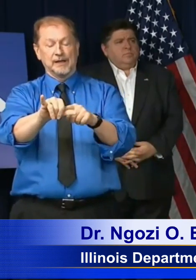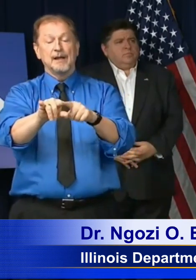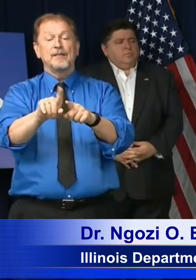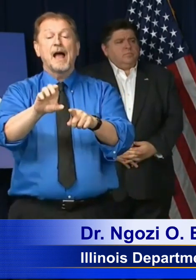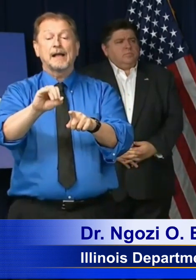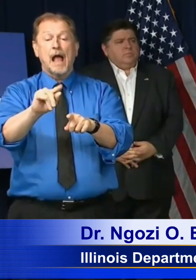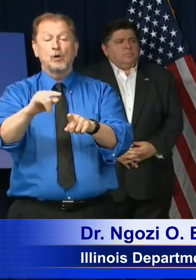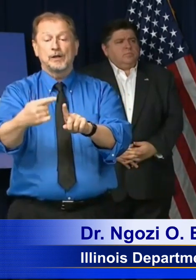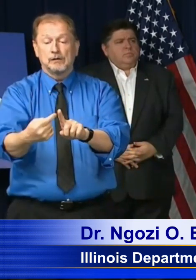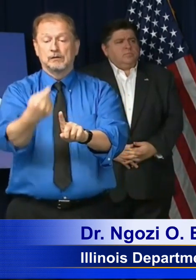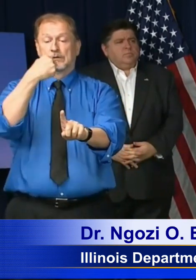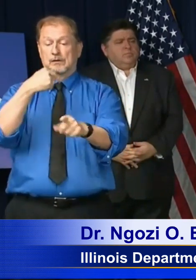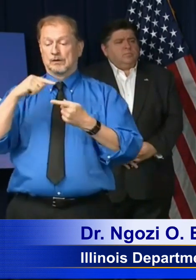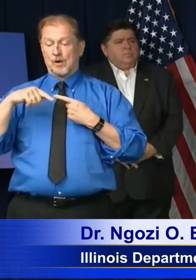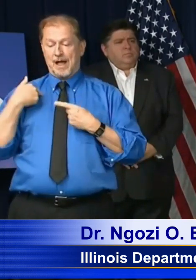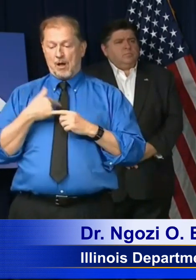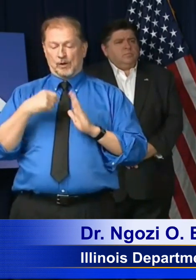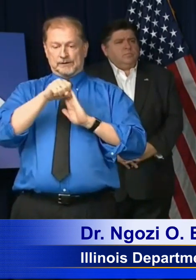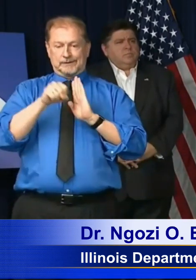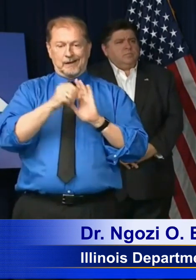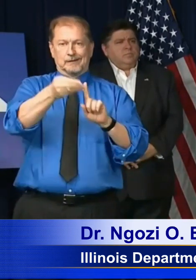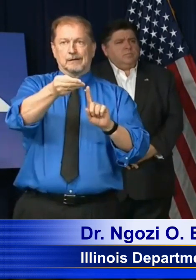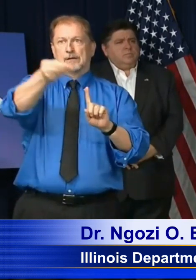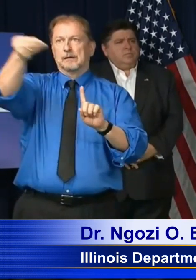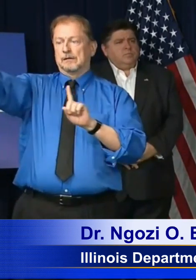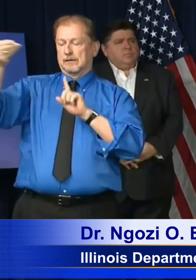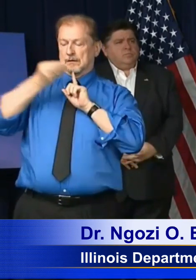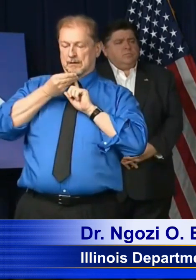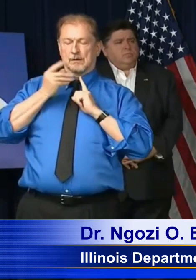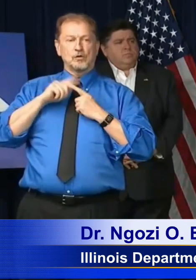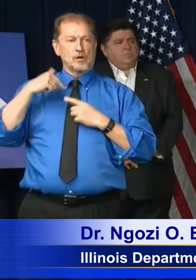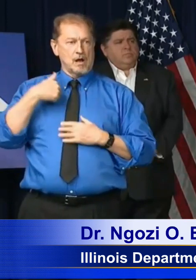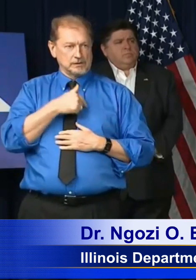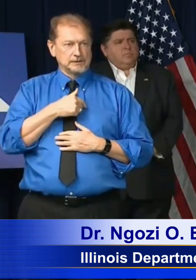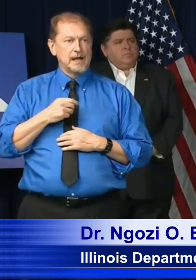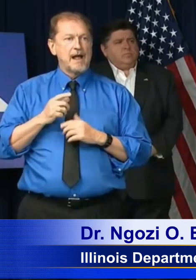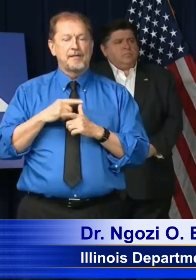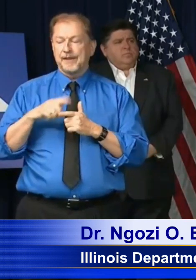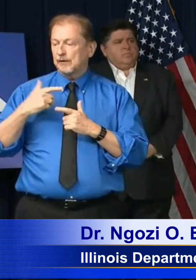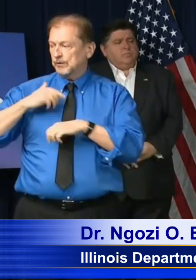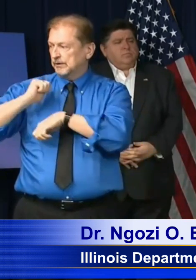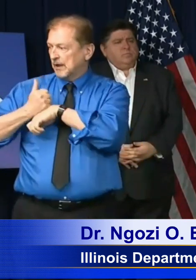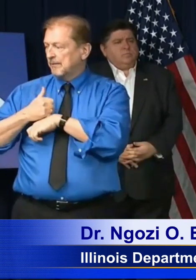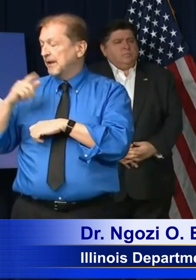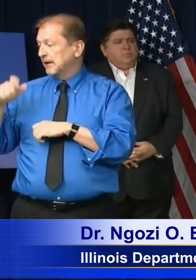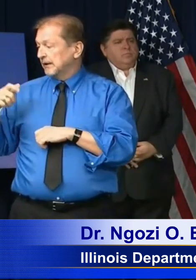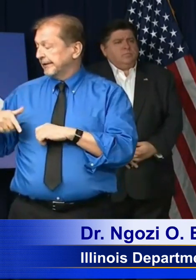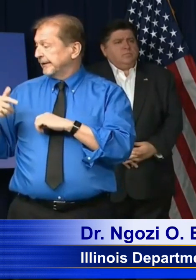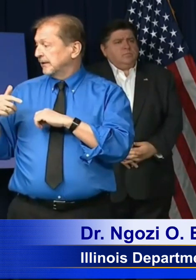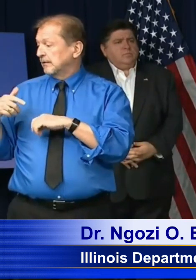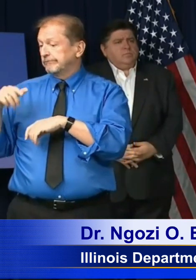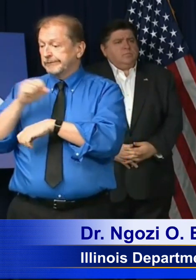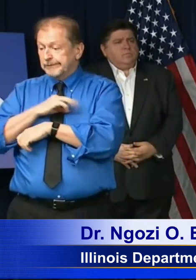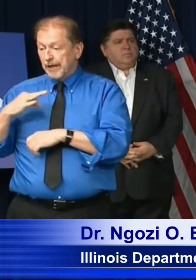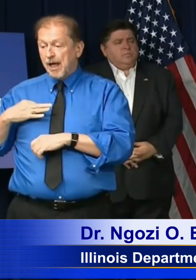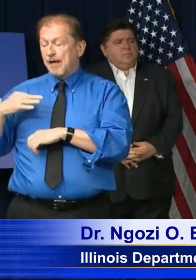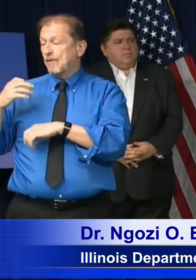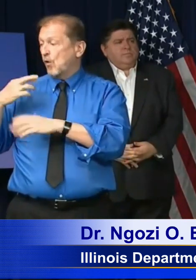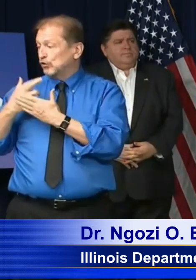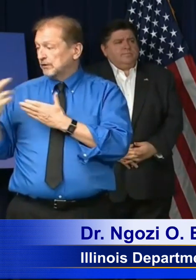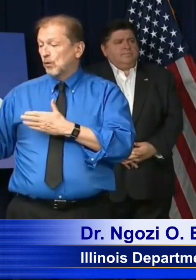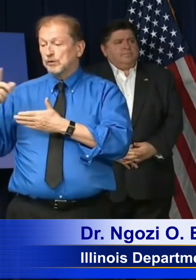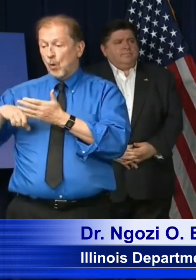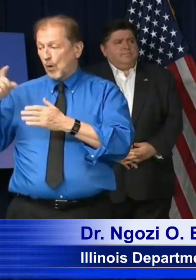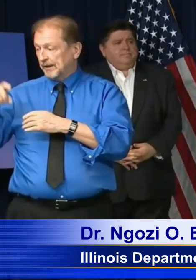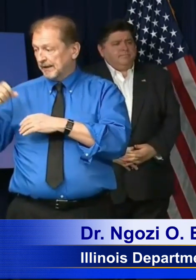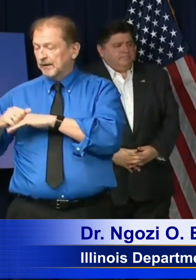requests go up the chain, and then we're trying to outsource either strike teams or whether it's Guard, but getting the resources that people need to do the work